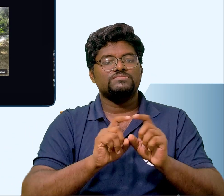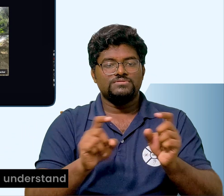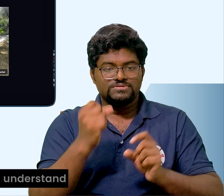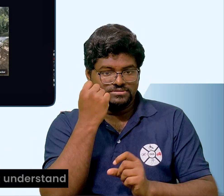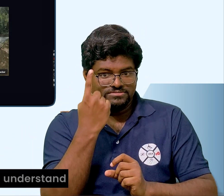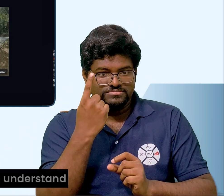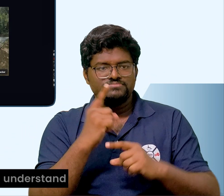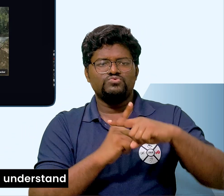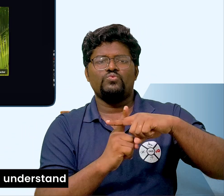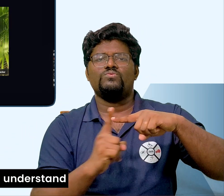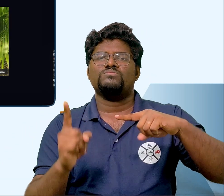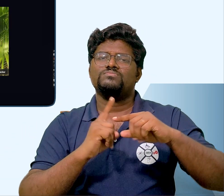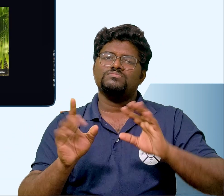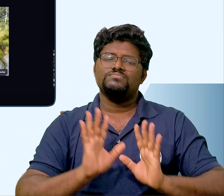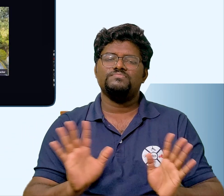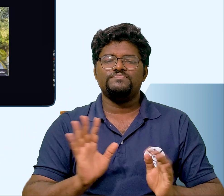Hope you understand.